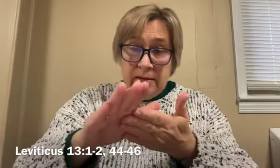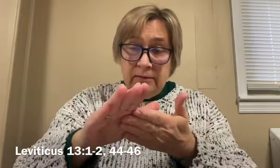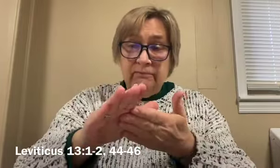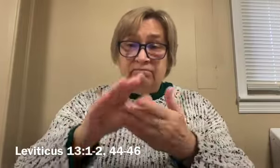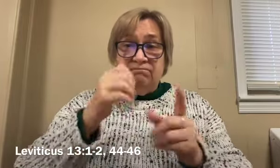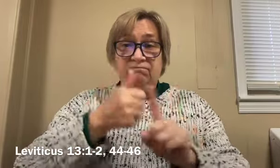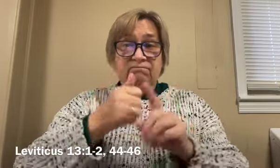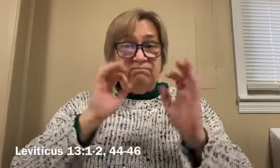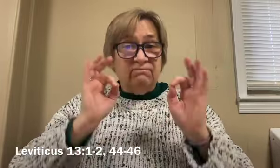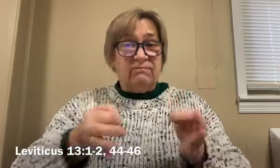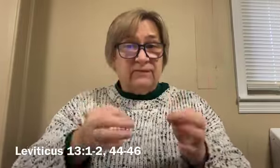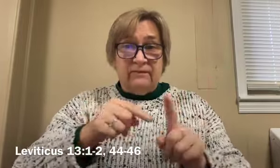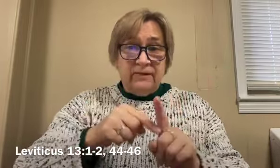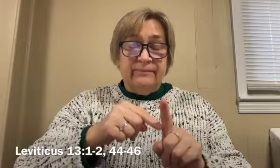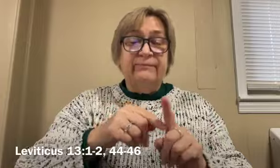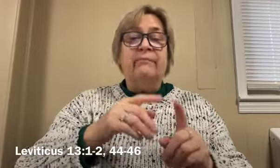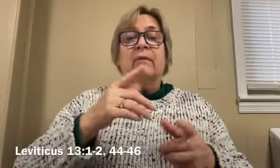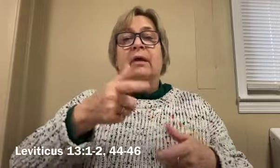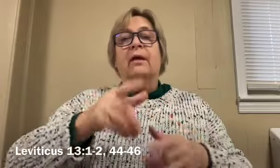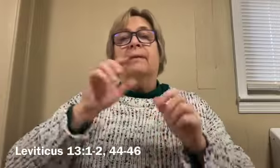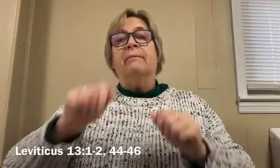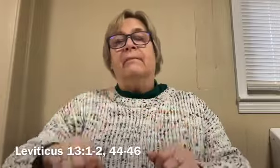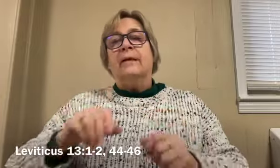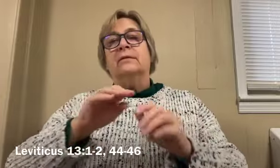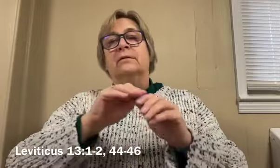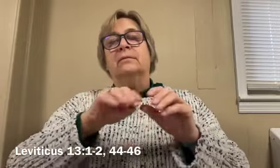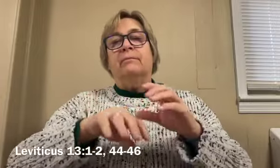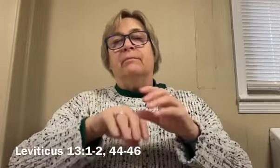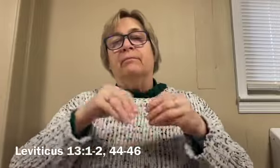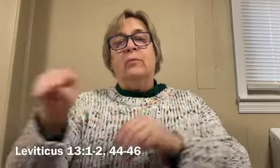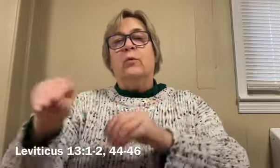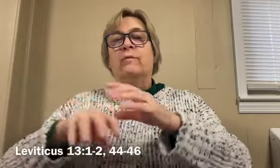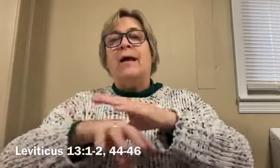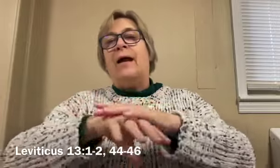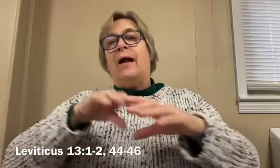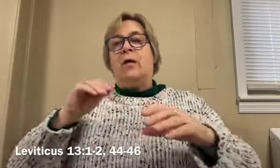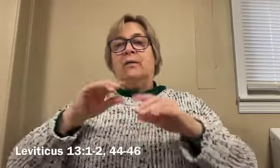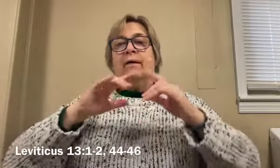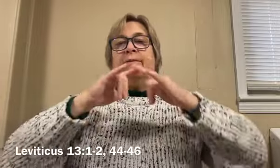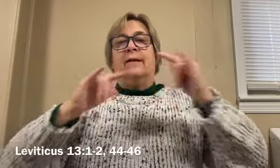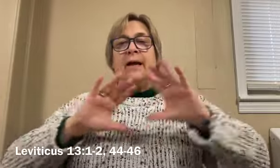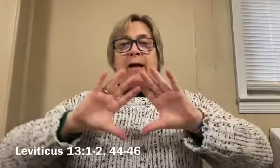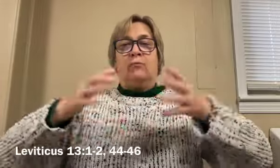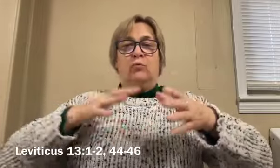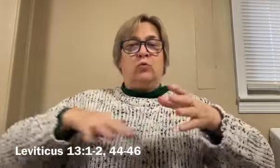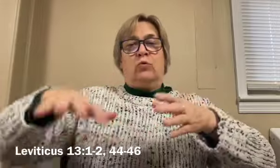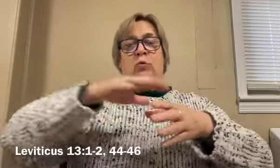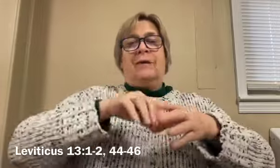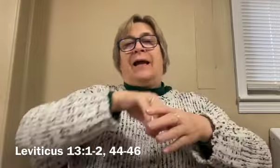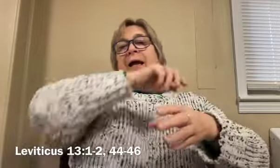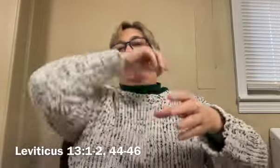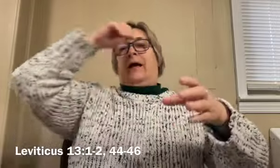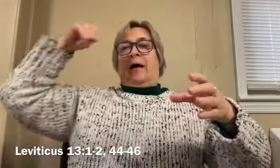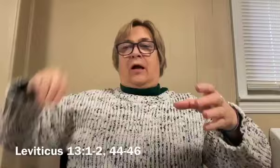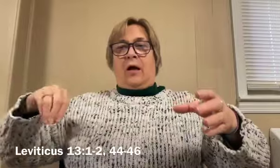in fact unclean, he shall dwell apart, making his